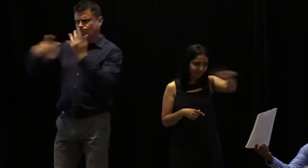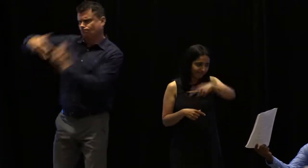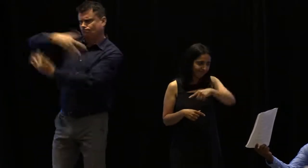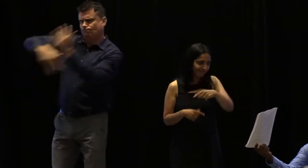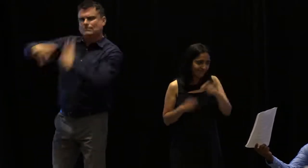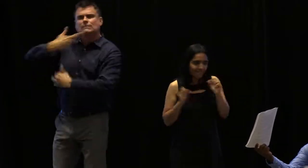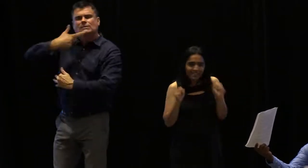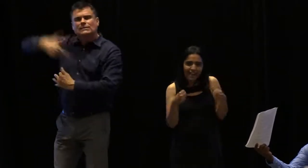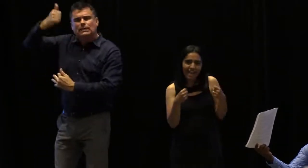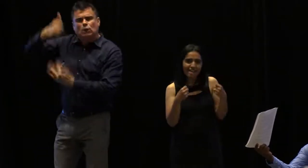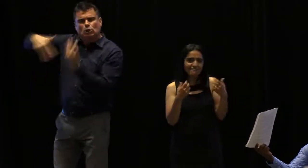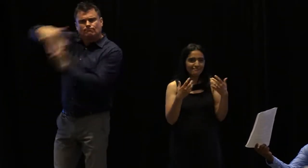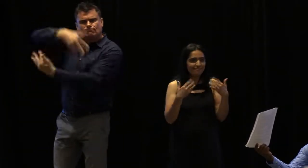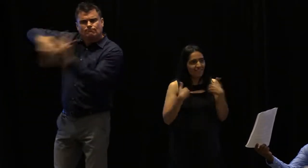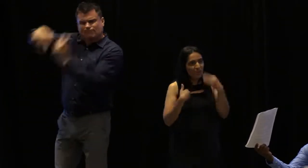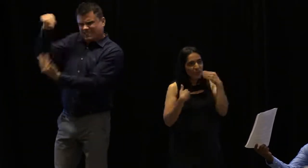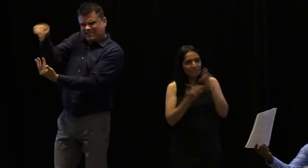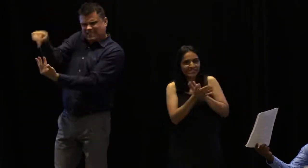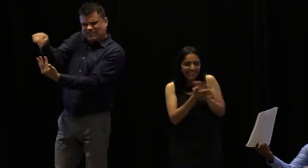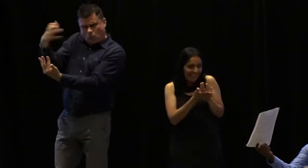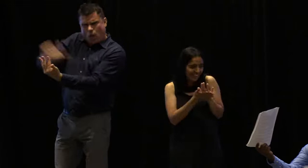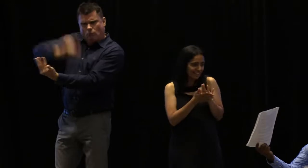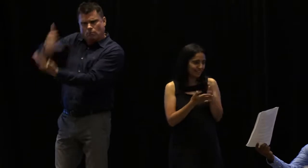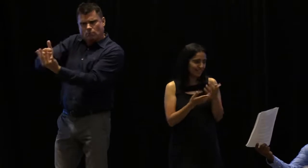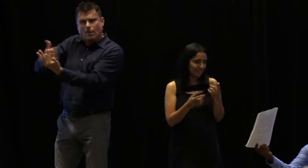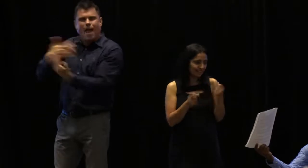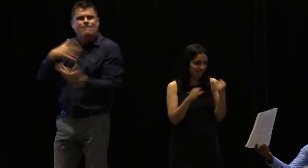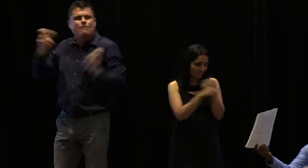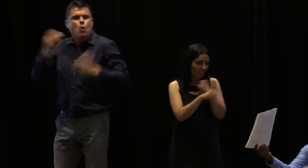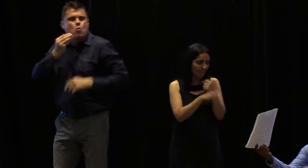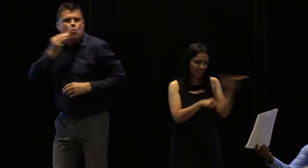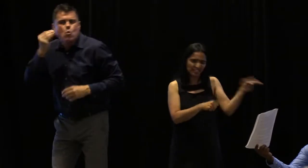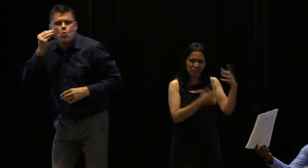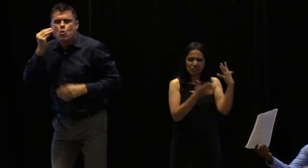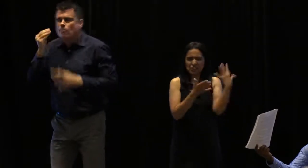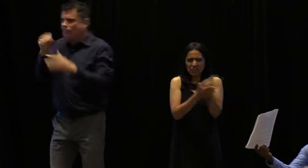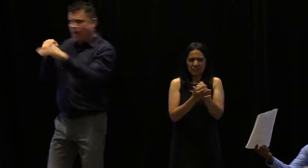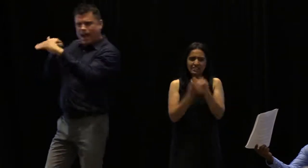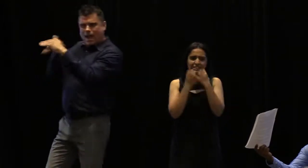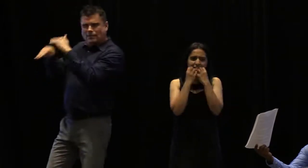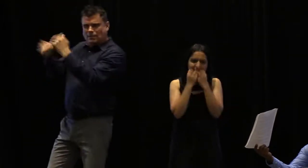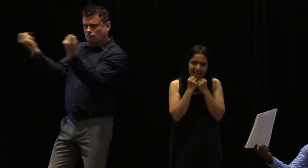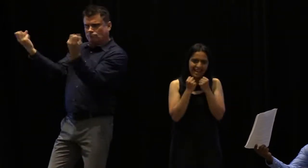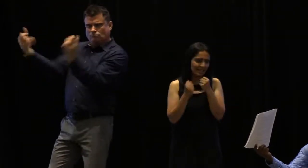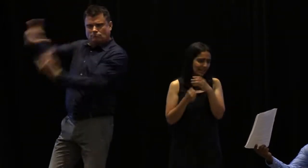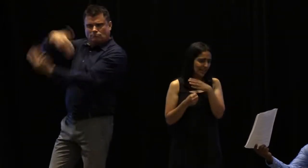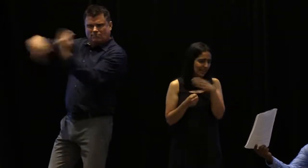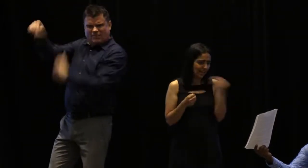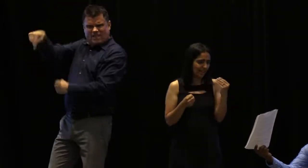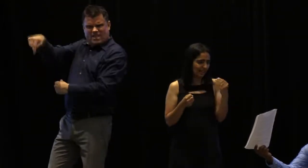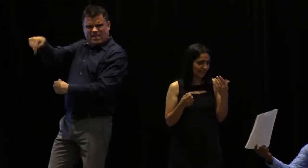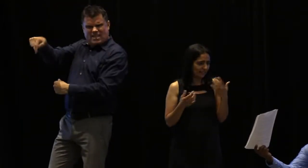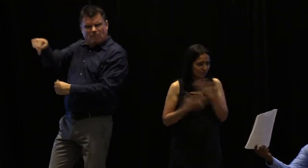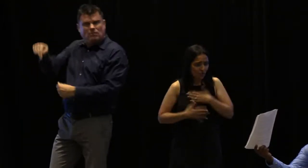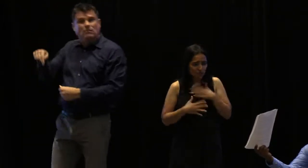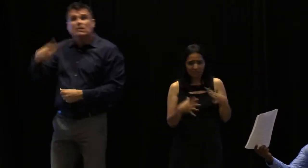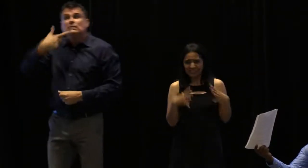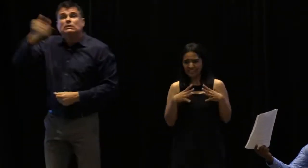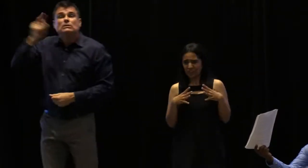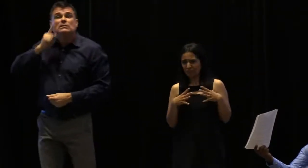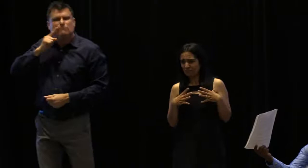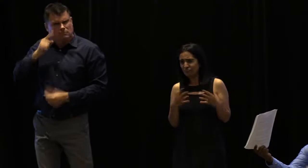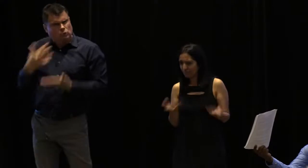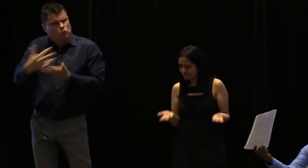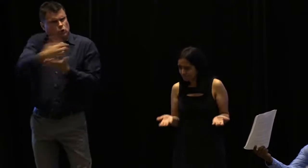deaf and hard of hearing seniors across the province, where they can have not just a home that is comfortable for them, but the home that they deserve